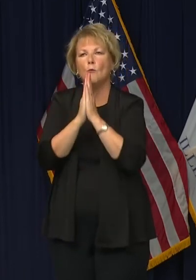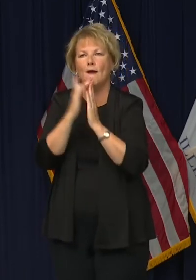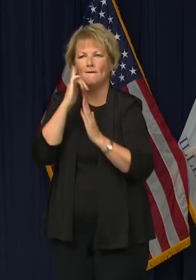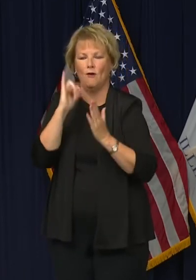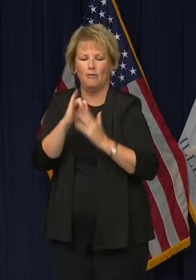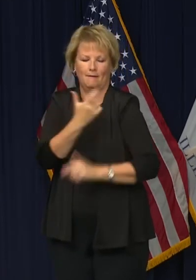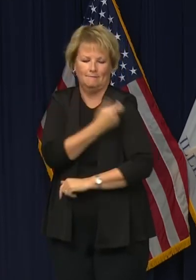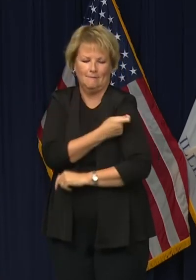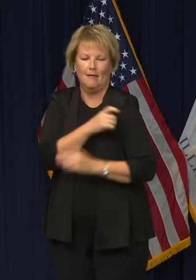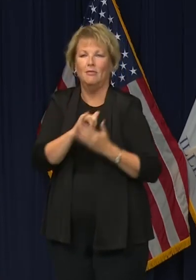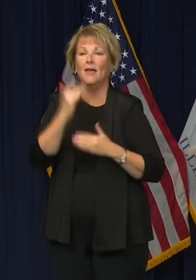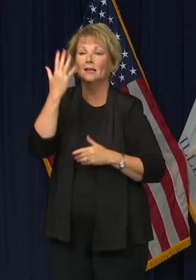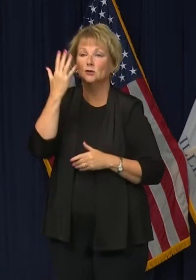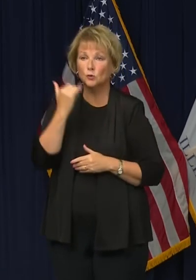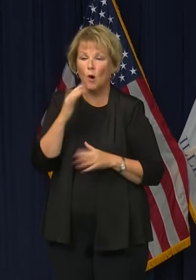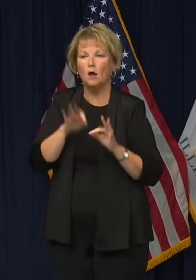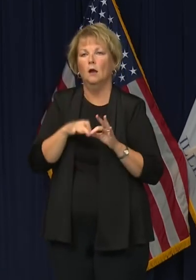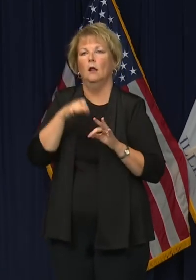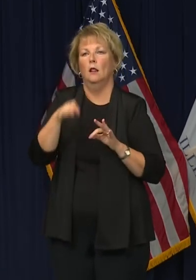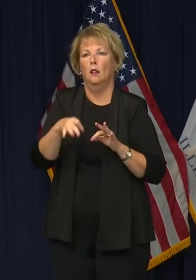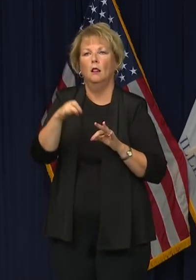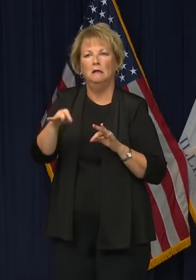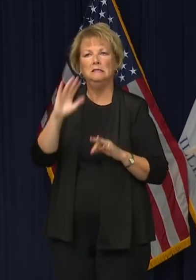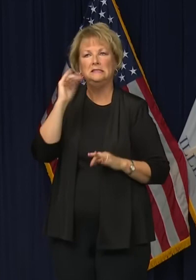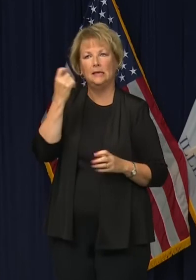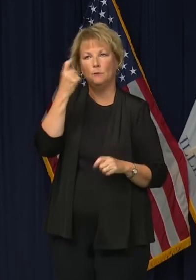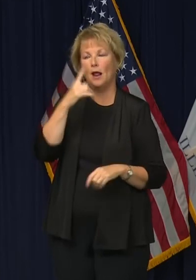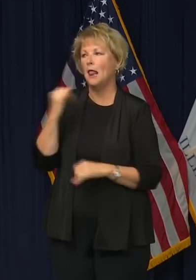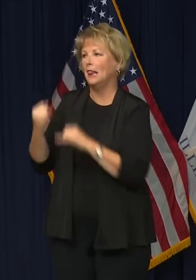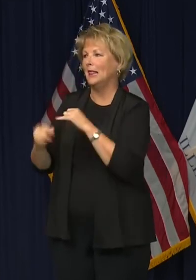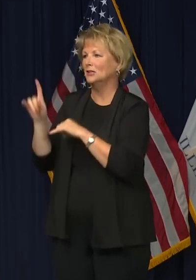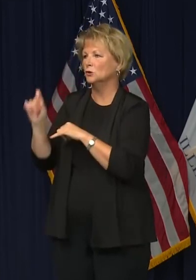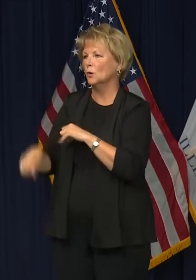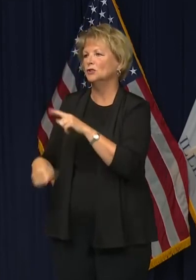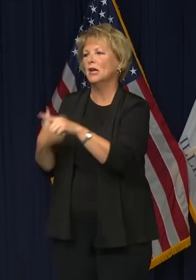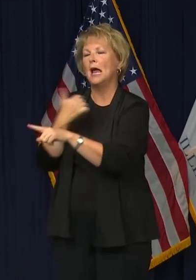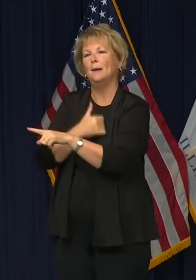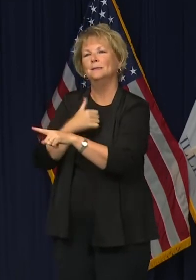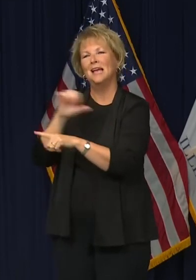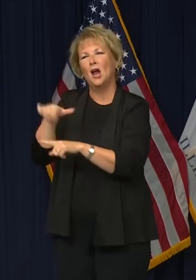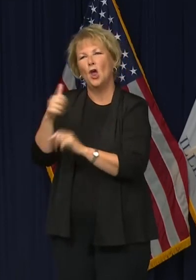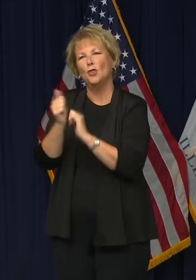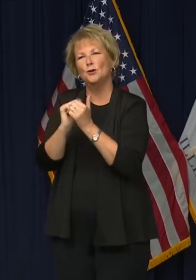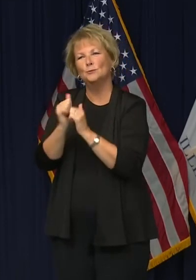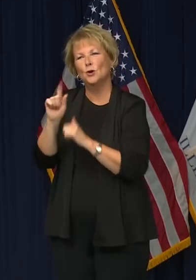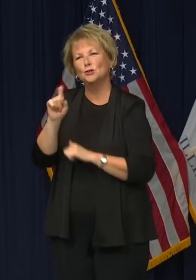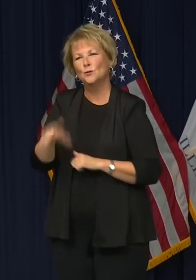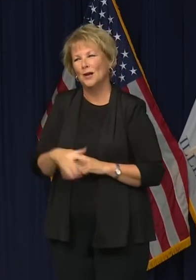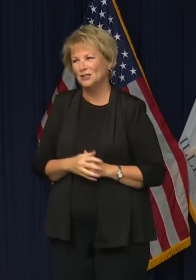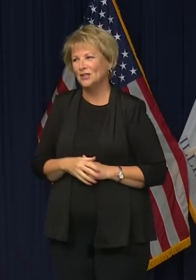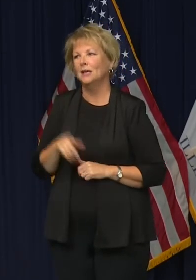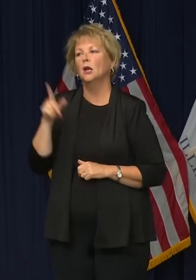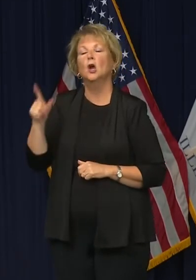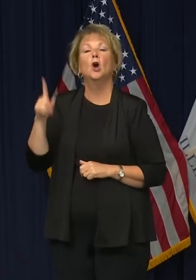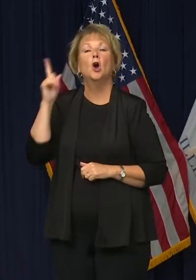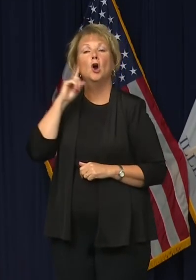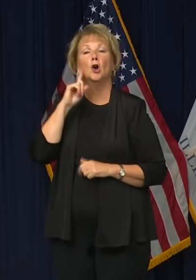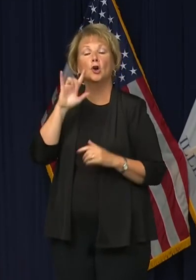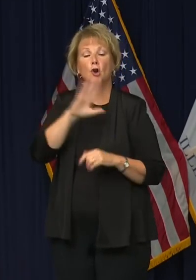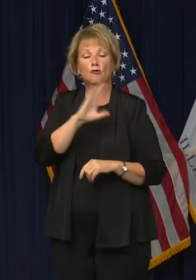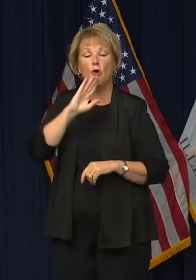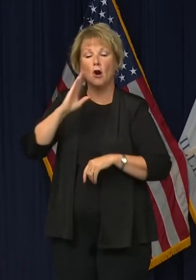one of the reasons why postponement made sense. I'm sorry. Yeah, that's okay. Sports-related question. So you don't have to apologize. Your